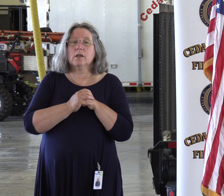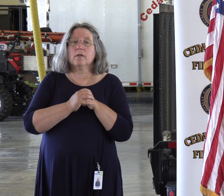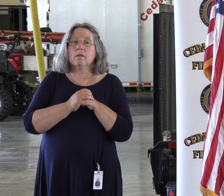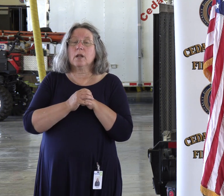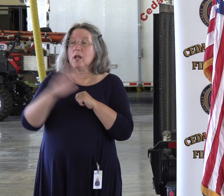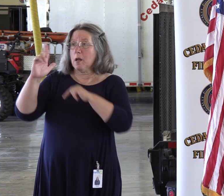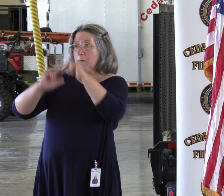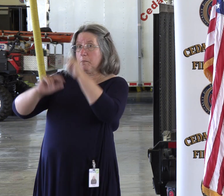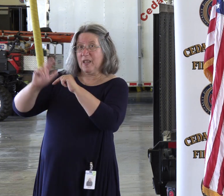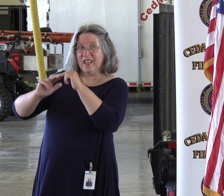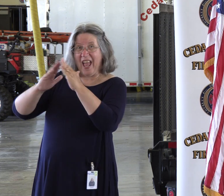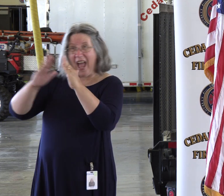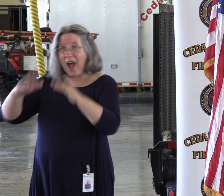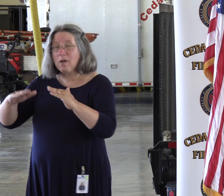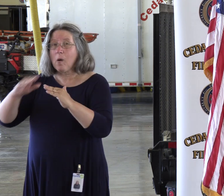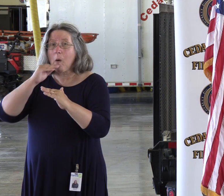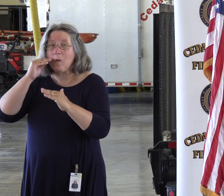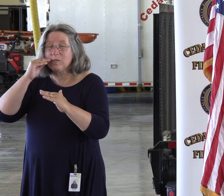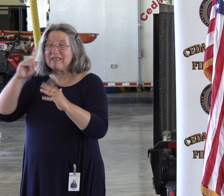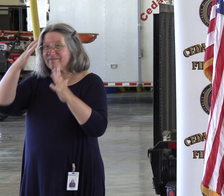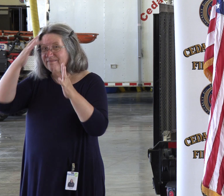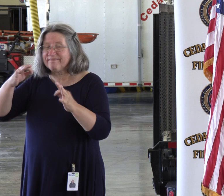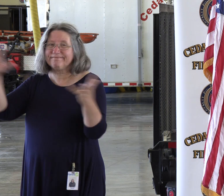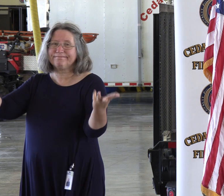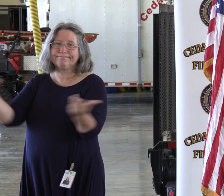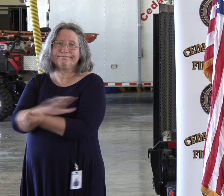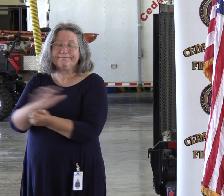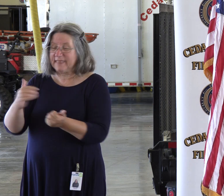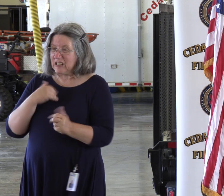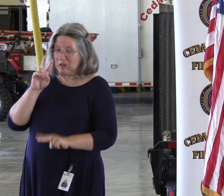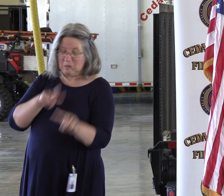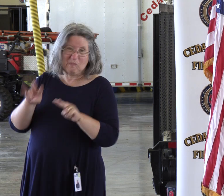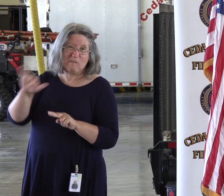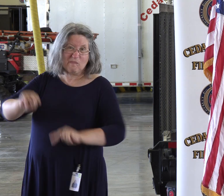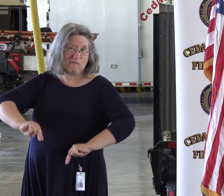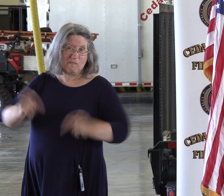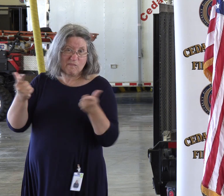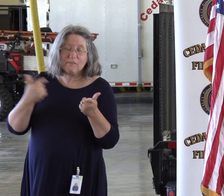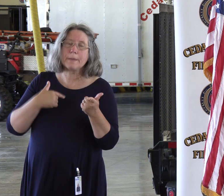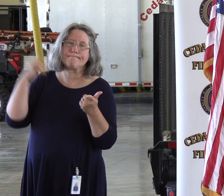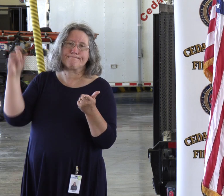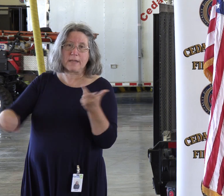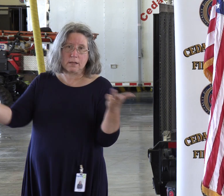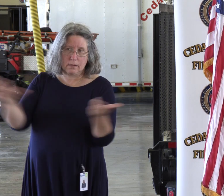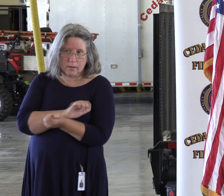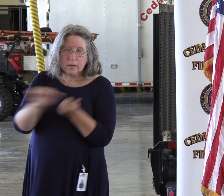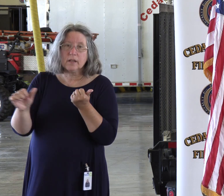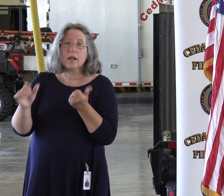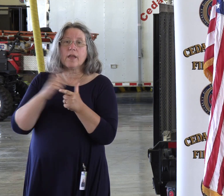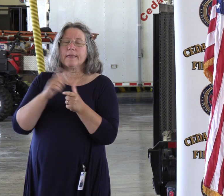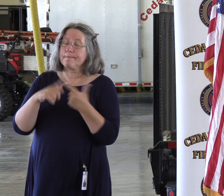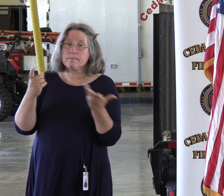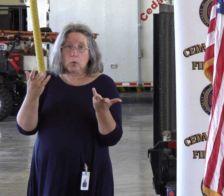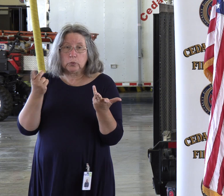demolition of buildings, homes. If a home or property or building is going to be demolished, the owner needs to call